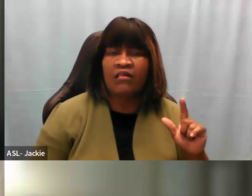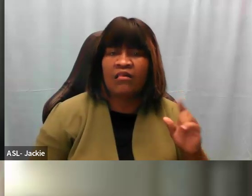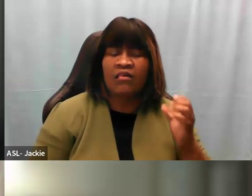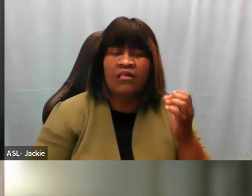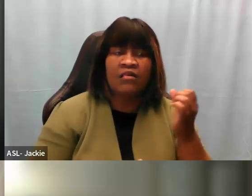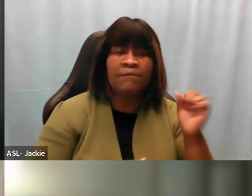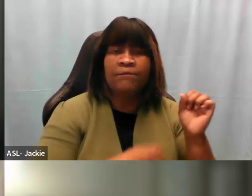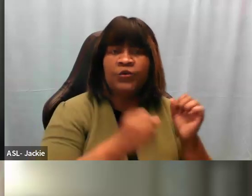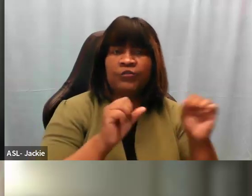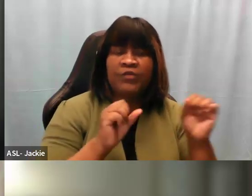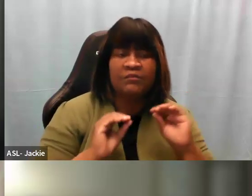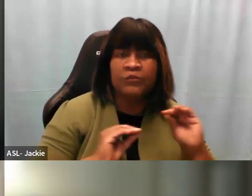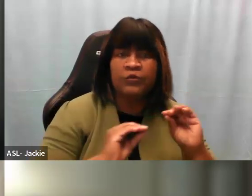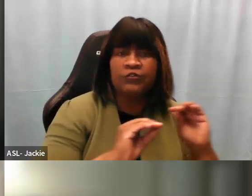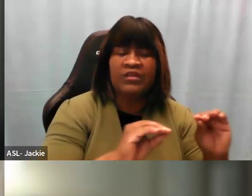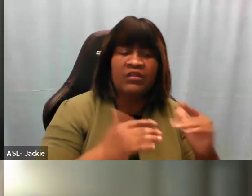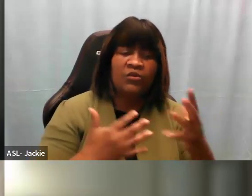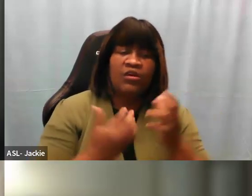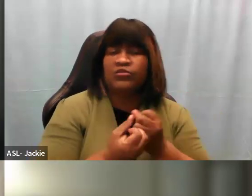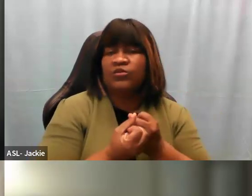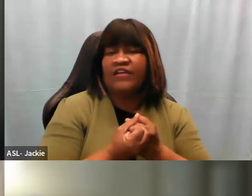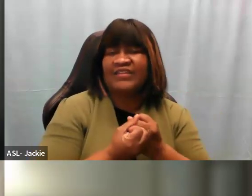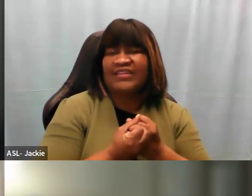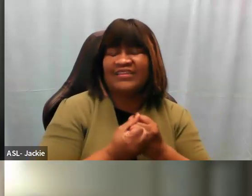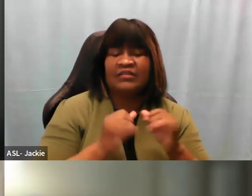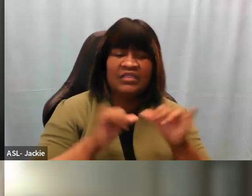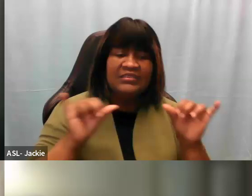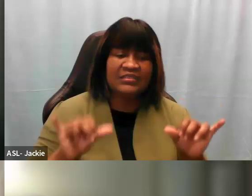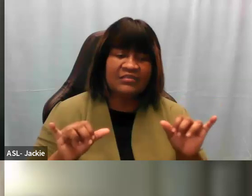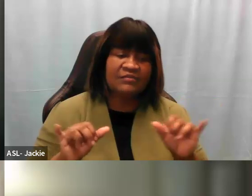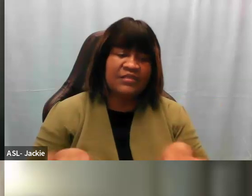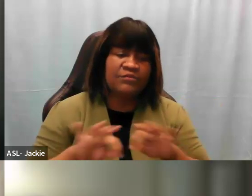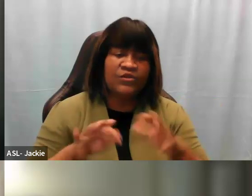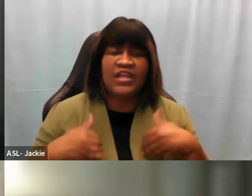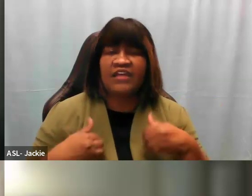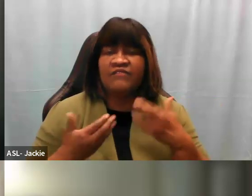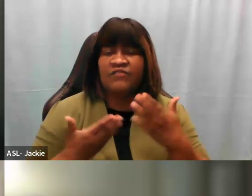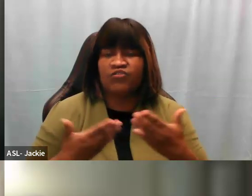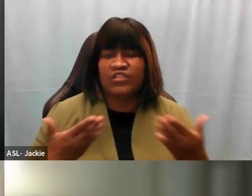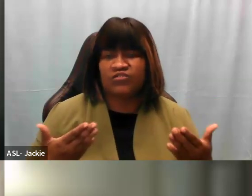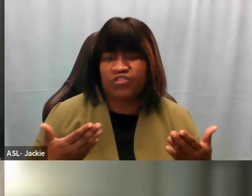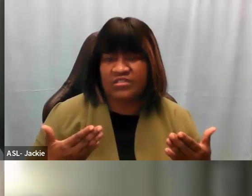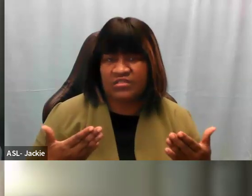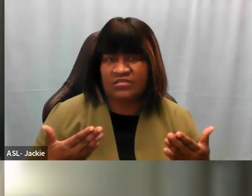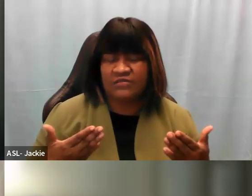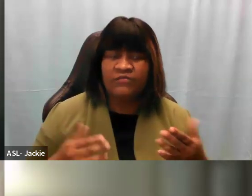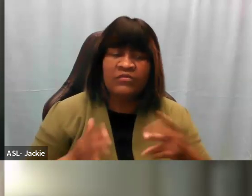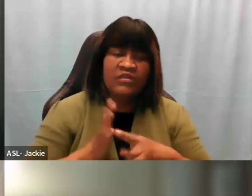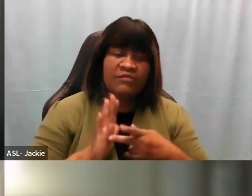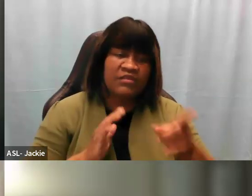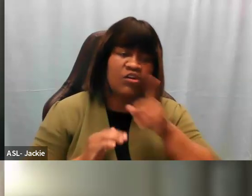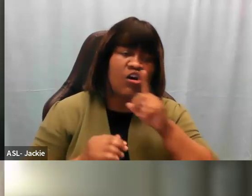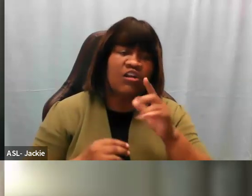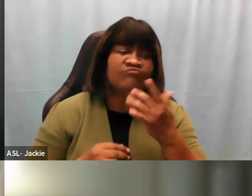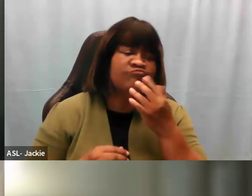to advocate in the system level to make sure there are those resources outside of institutions, so there are options,